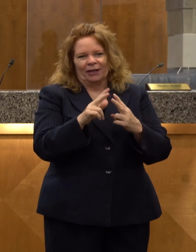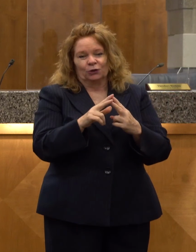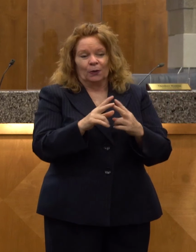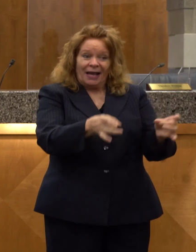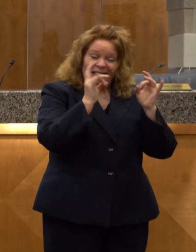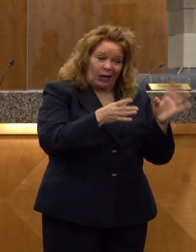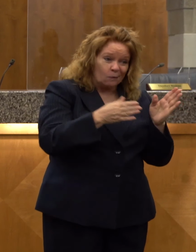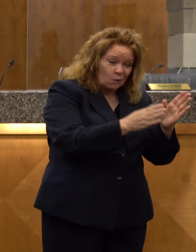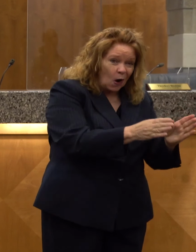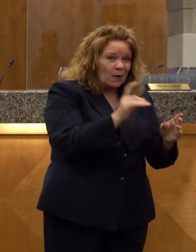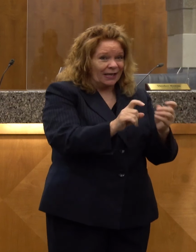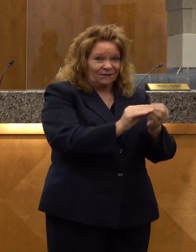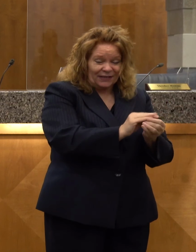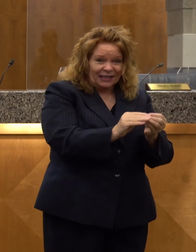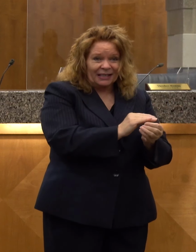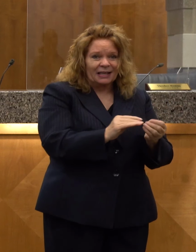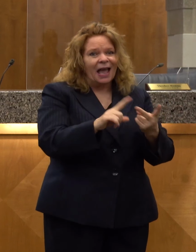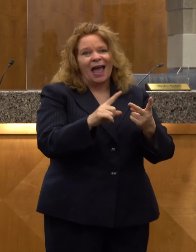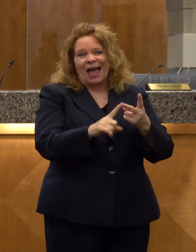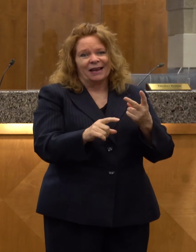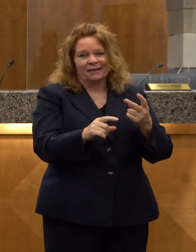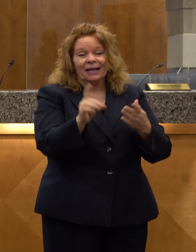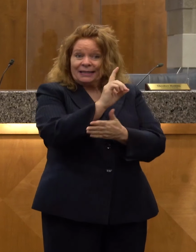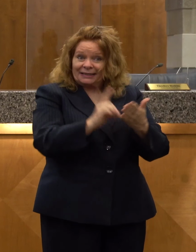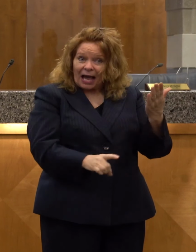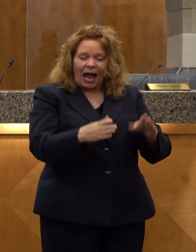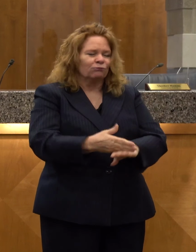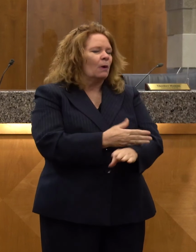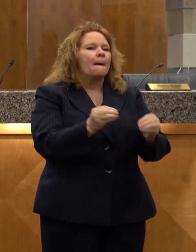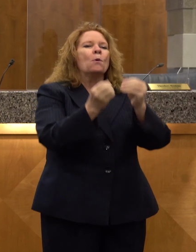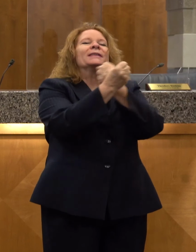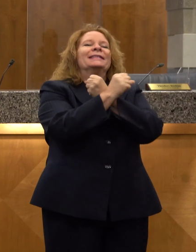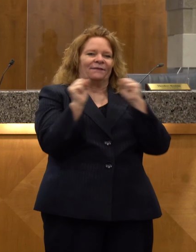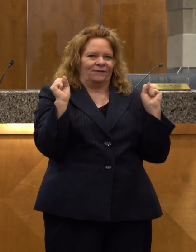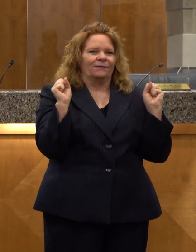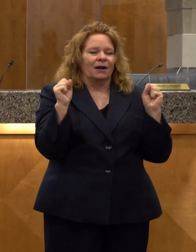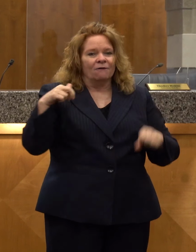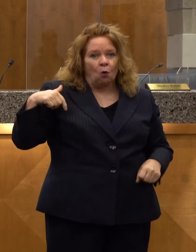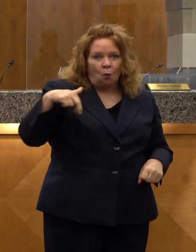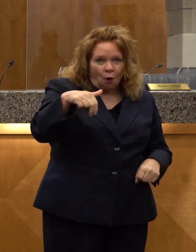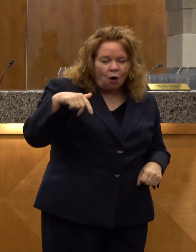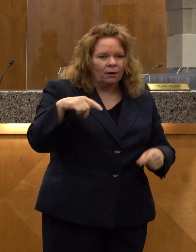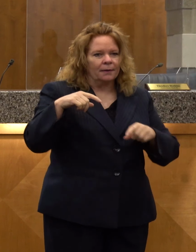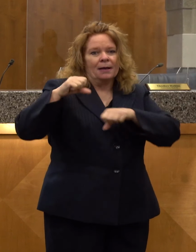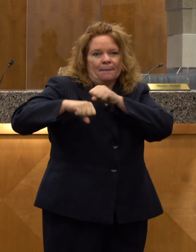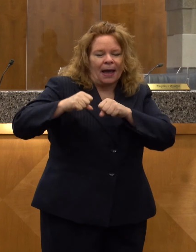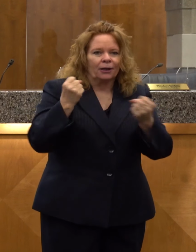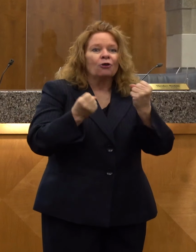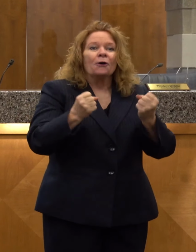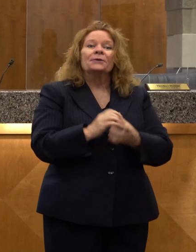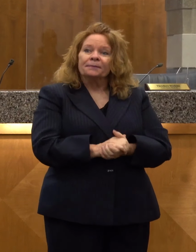terrible road that needs to be fixed, and the design will be much, much safer for pedestrian bicycles and